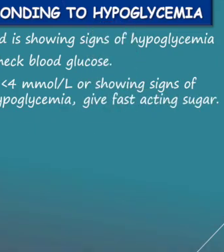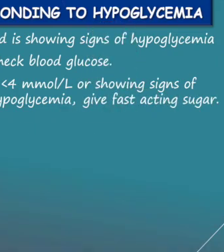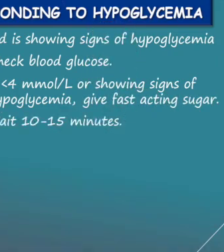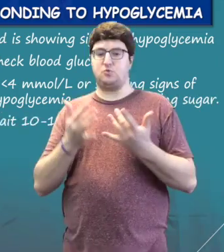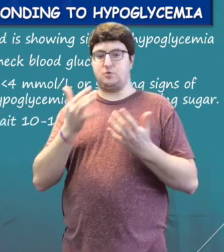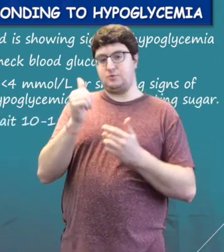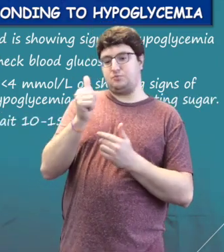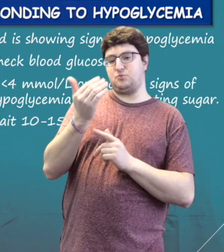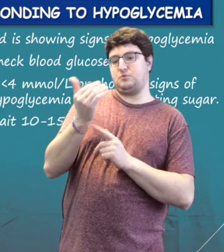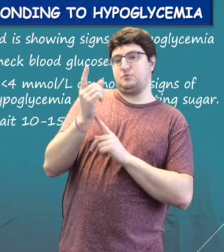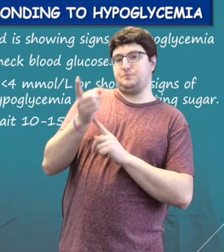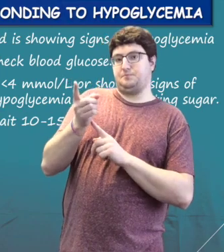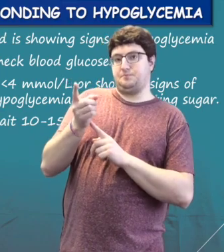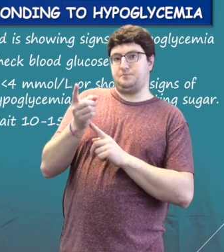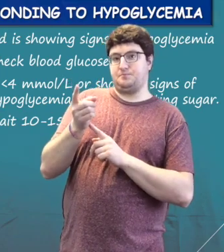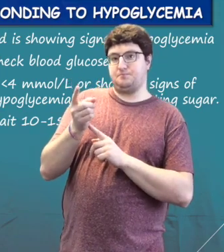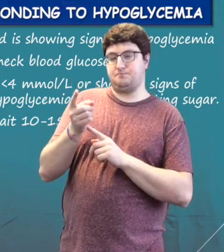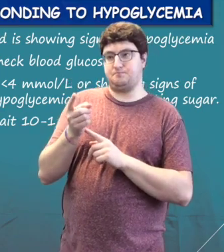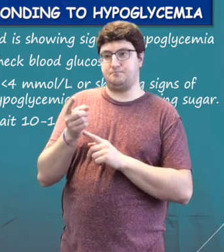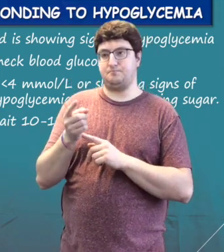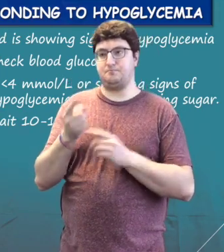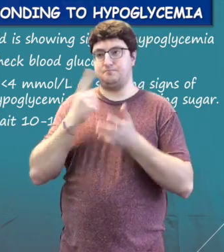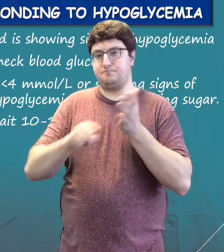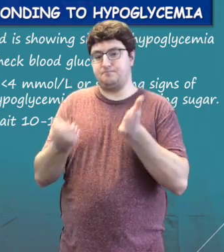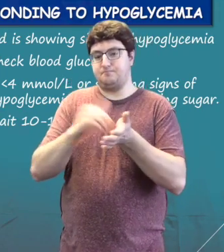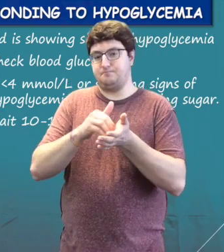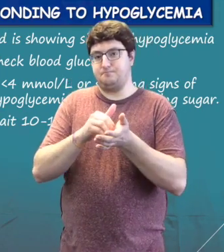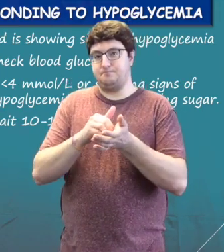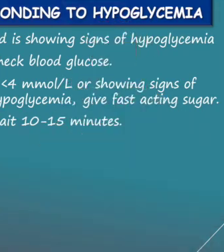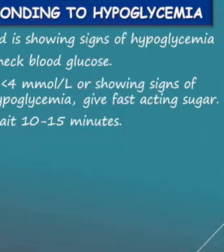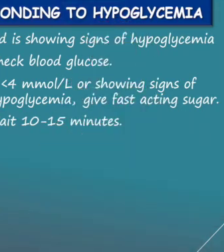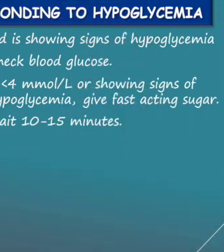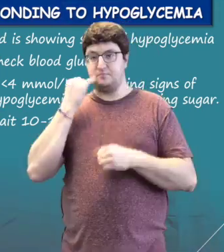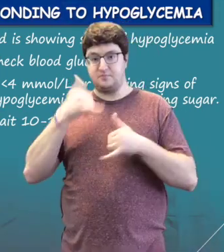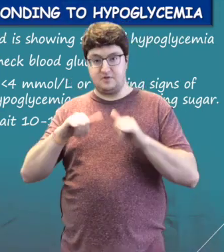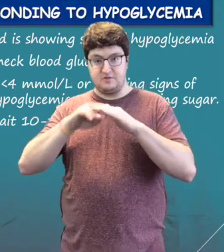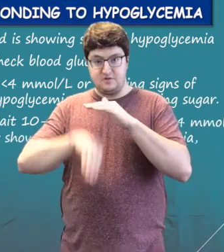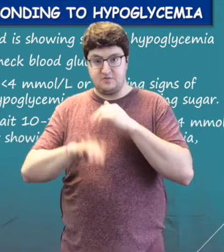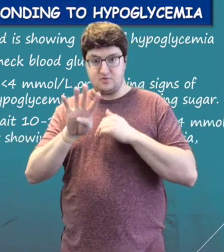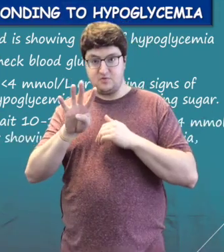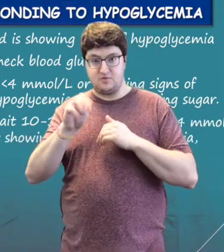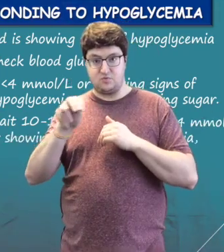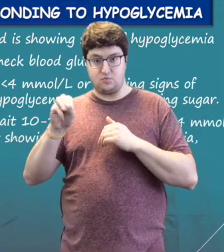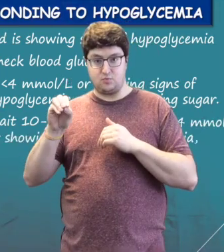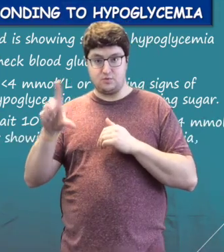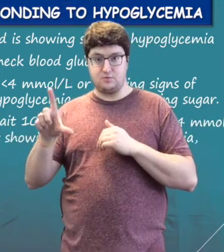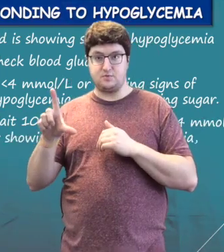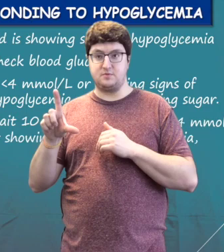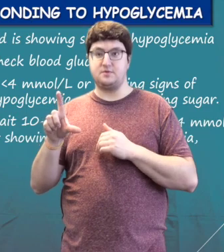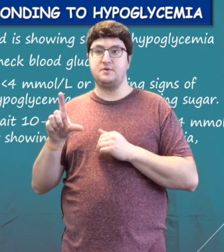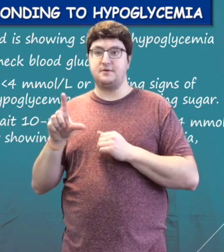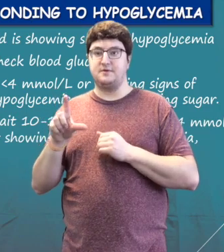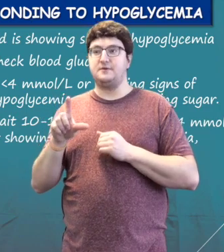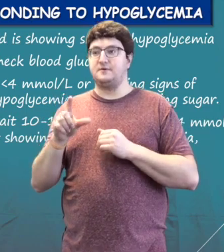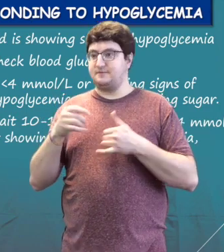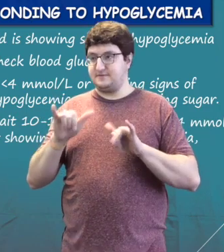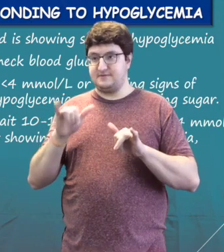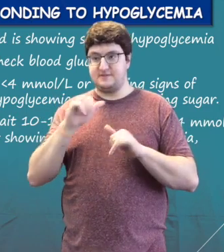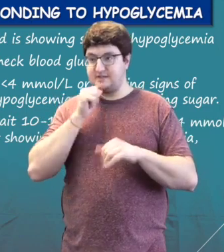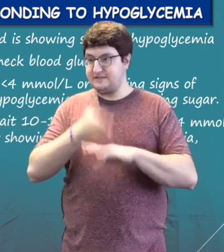Wait 10 to 15 minutes and check their blood glucose again. If it is less than 4 millimoles per liter, or they are